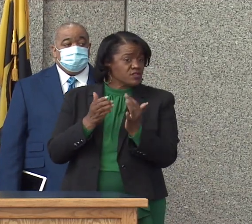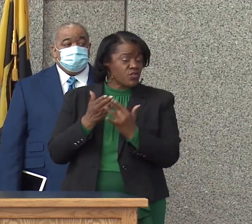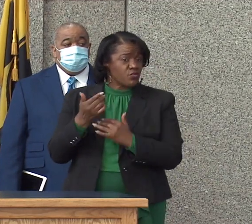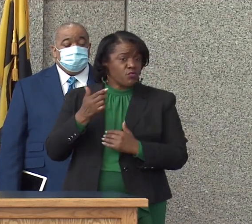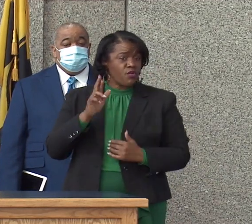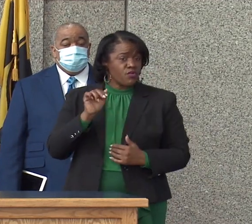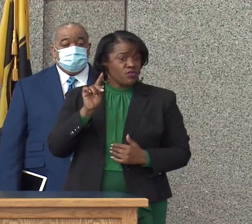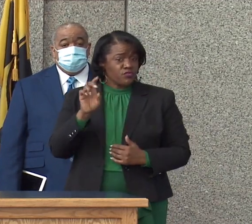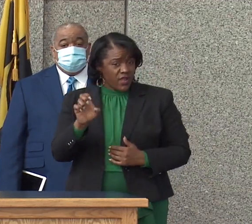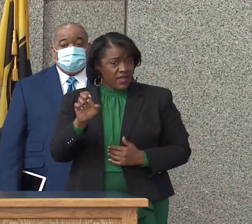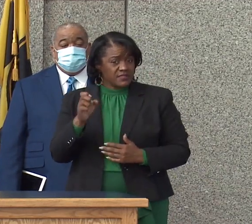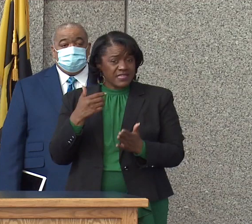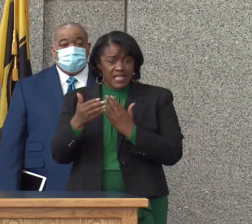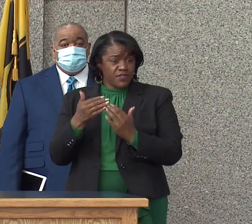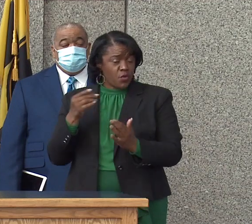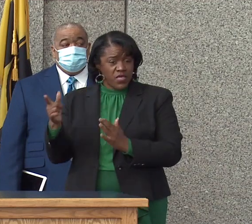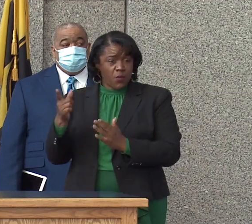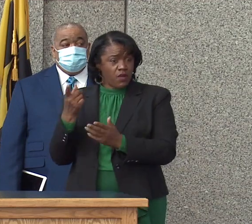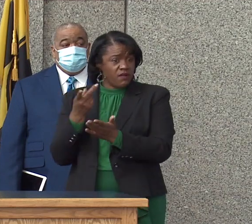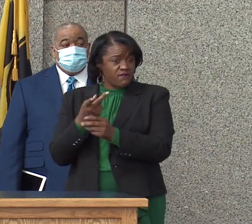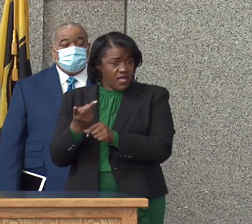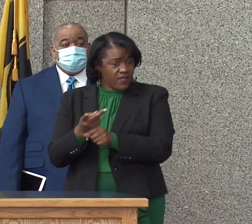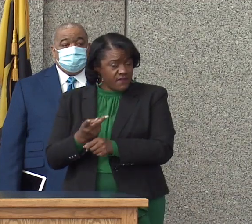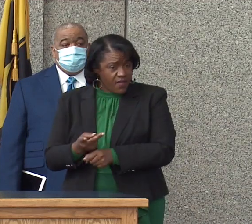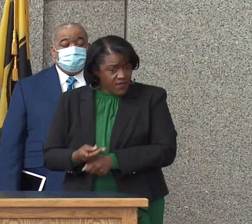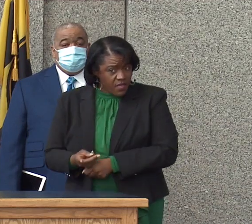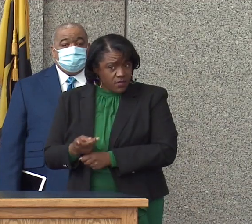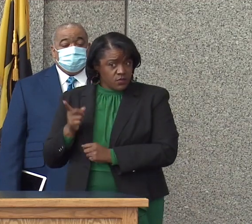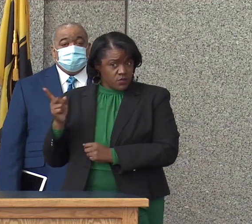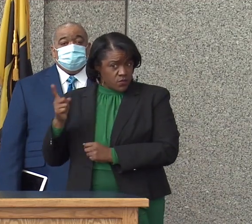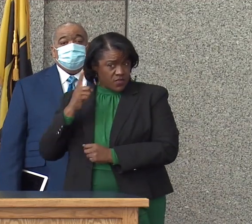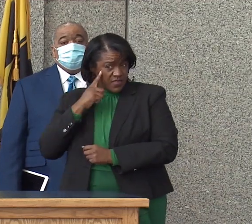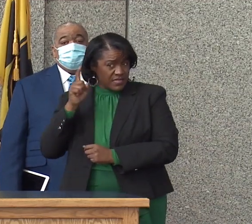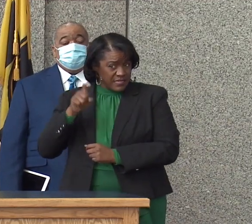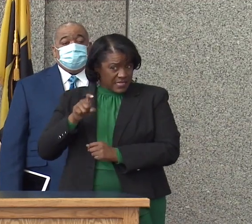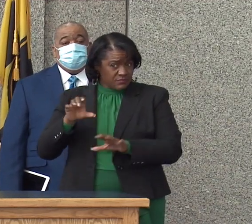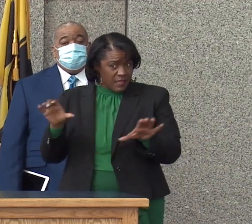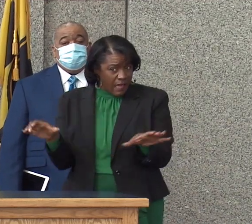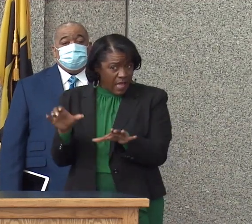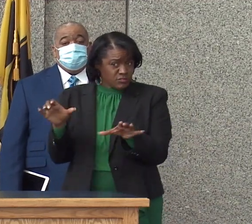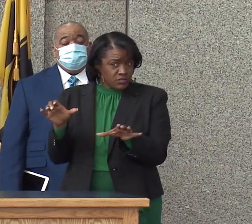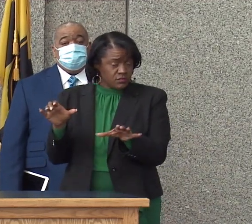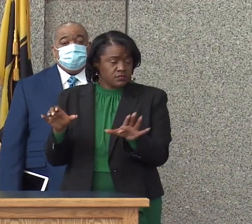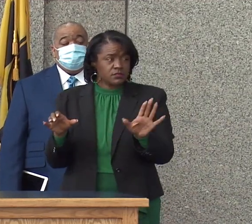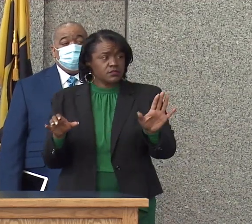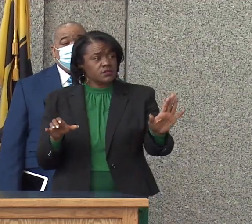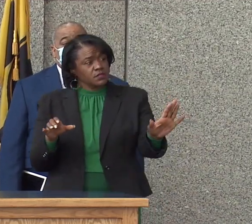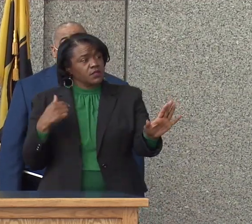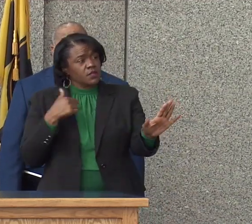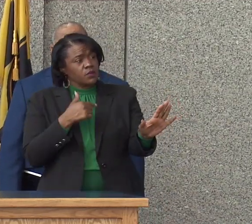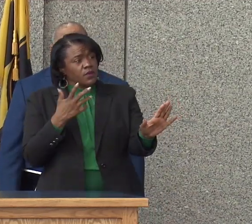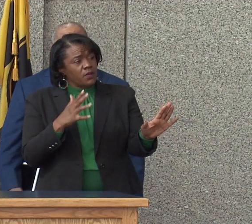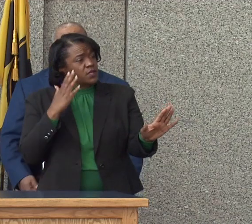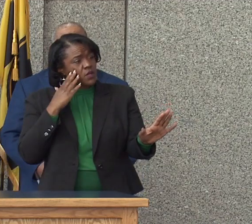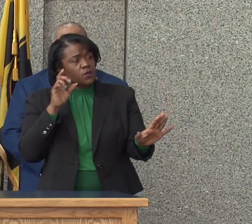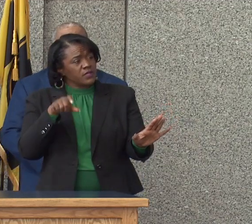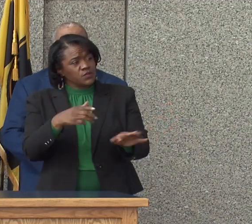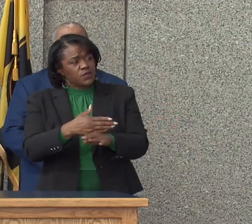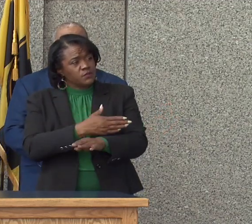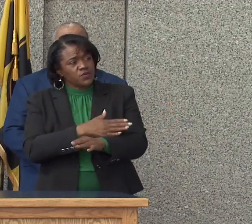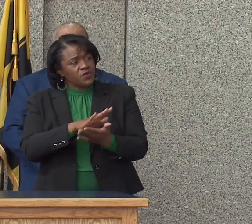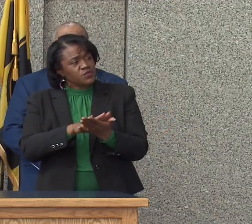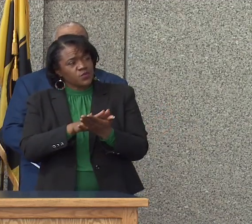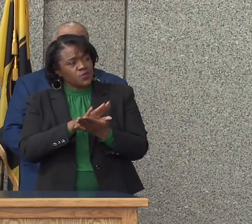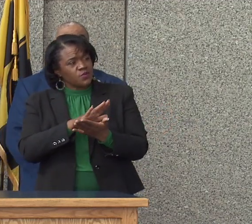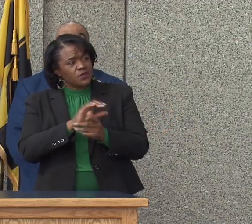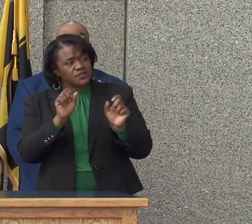were failing on their report cards and such. Looking to see if you think there needs to be some action taken here. Listen, we know that we have to improve our school system, Dan.